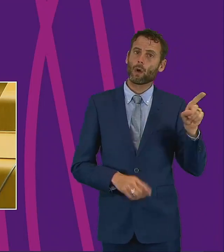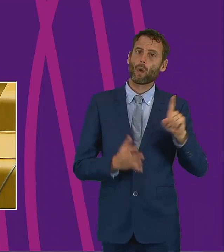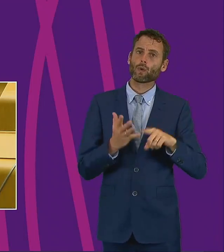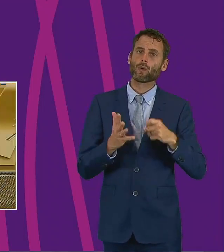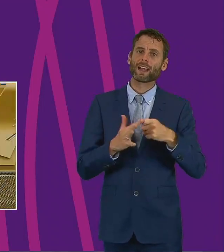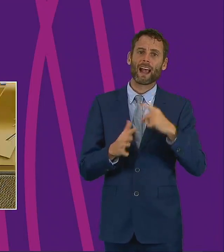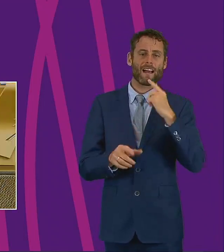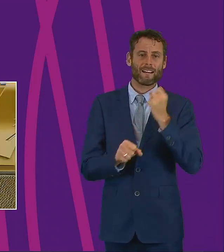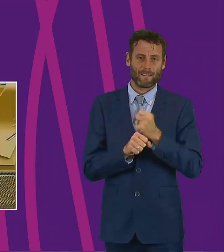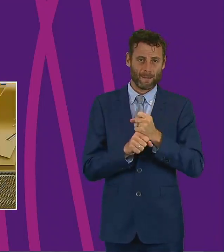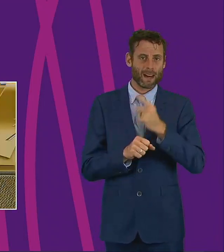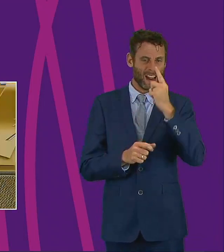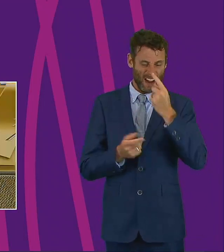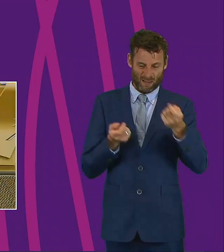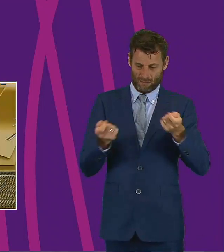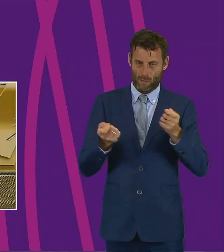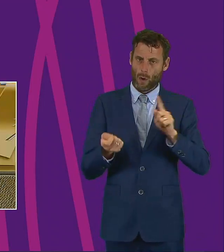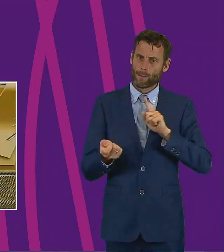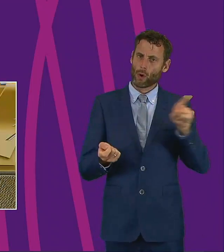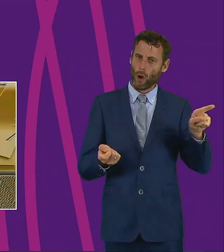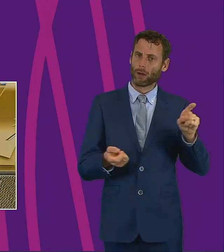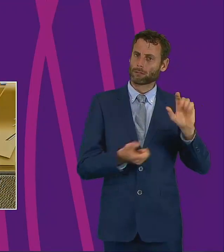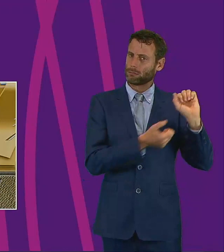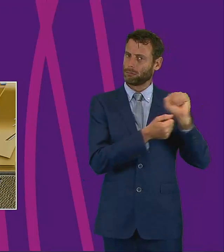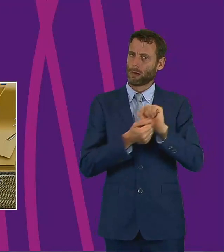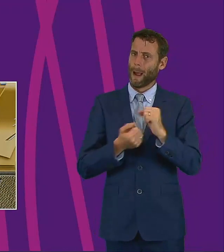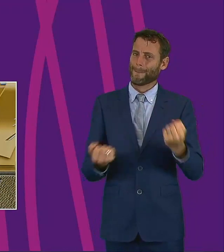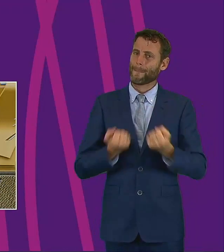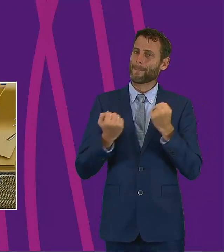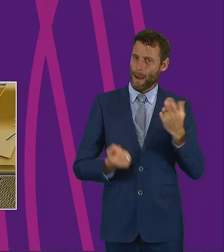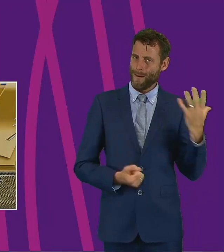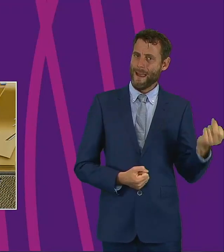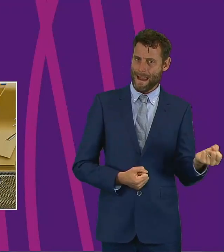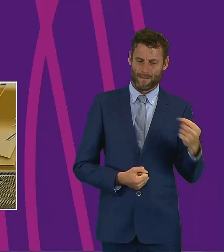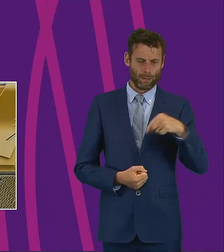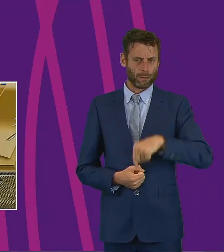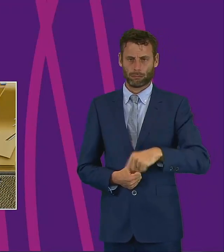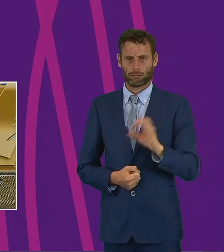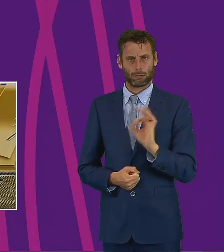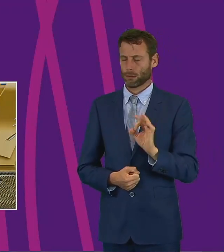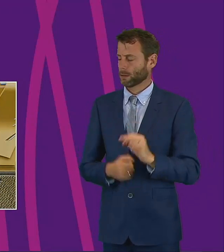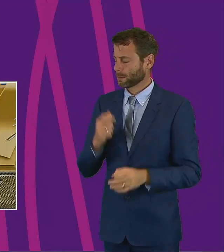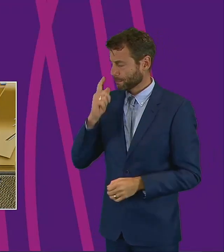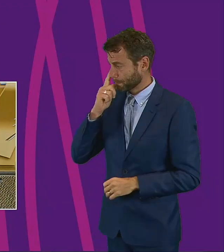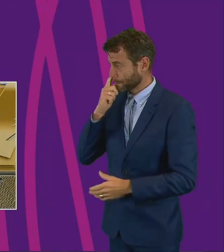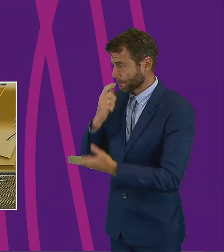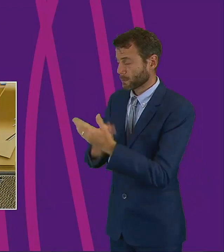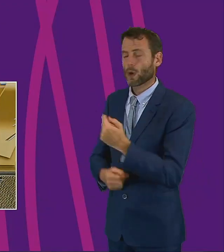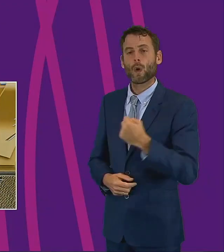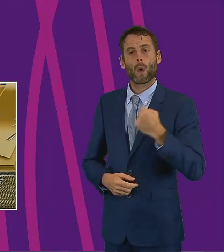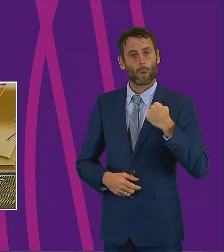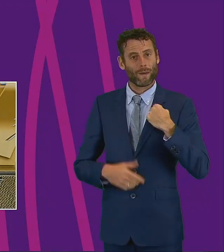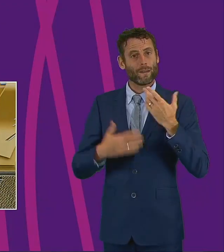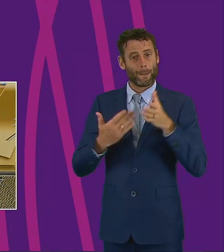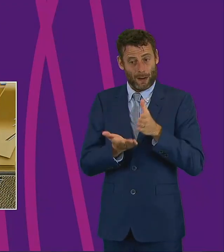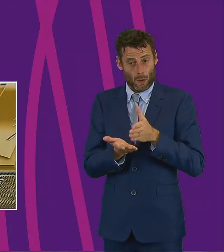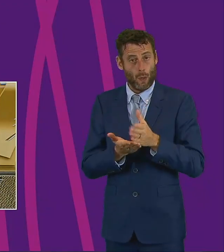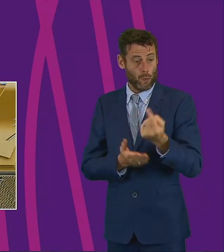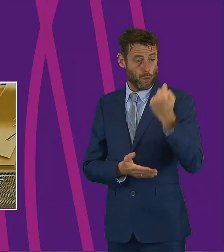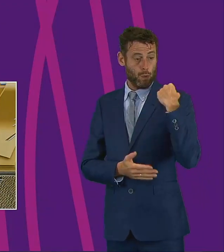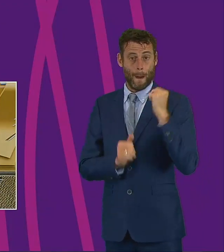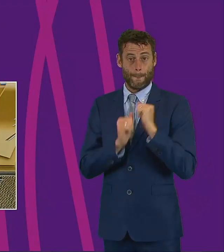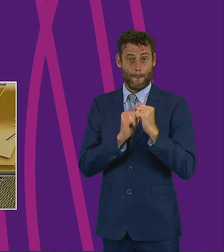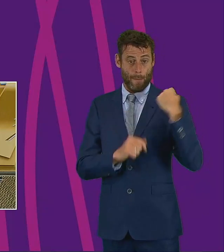Minister. Well, we've already taken a wide-ranging action to support businesses and workers since the start of the pandemic, including